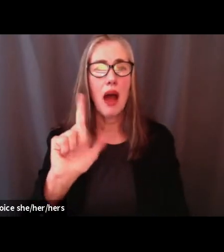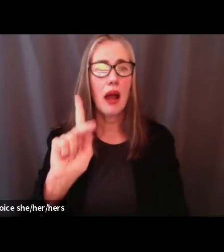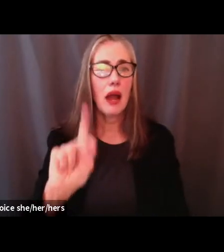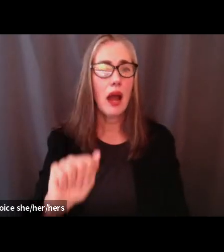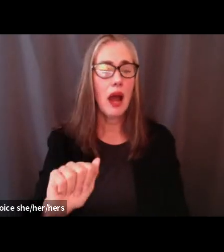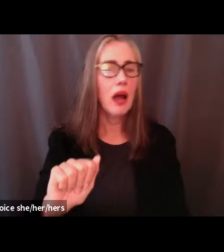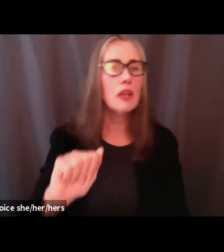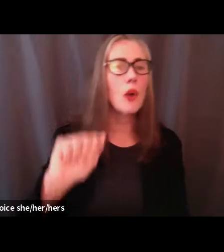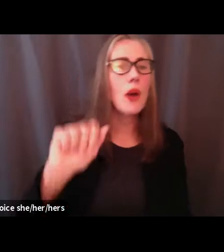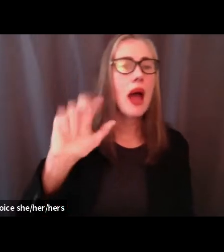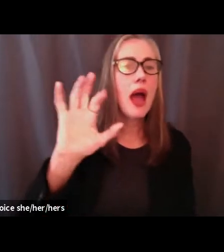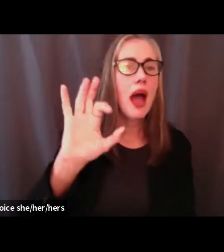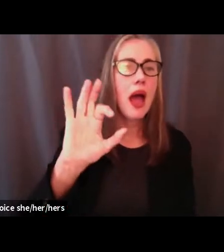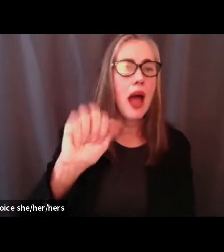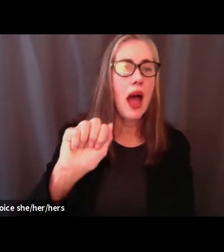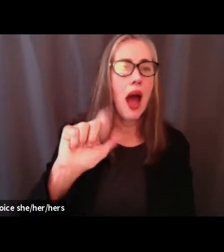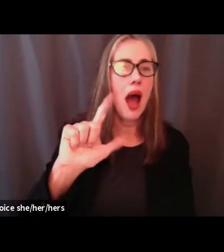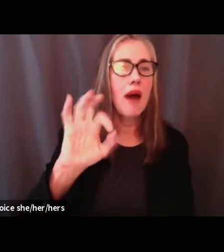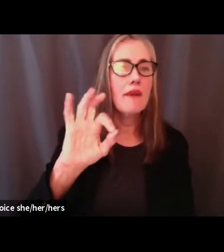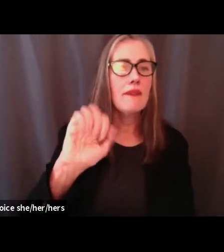Mr. Fields.